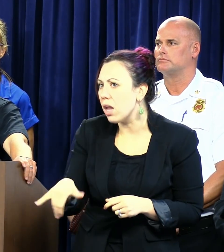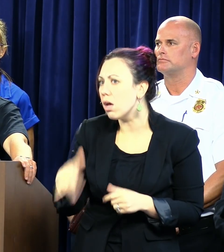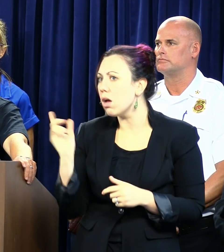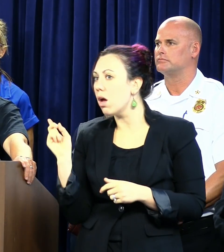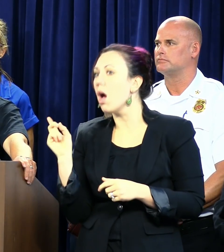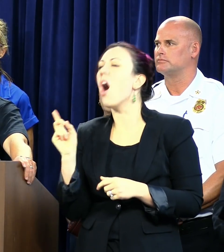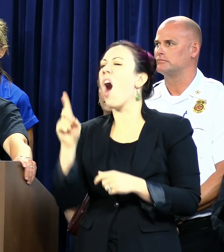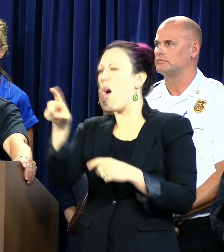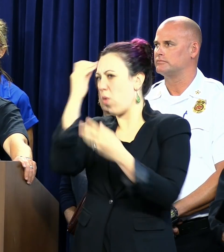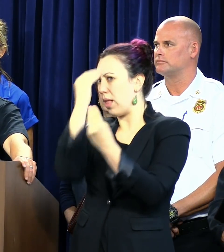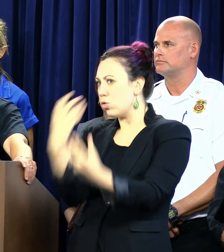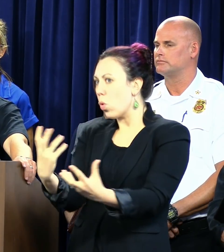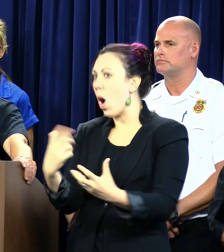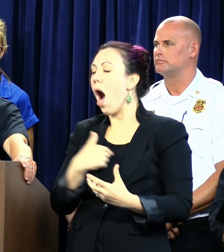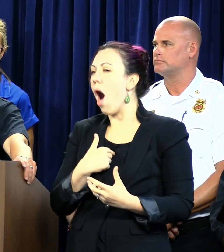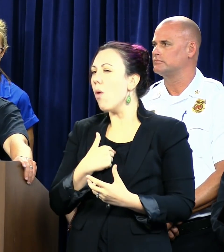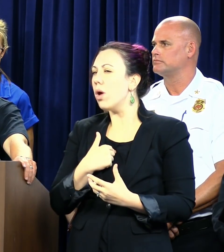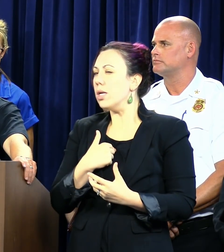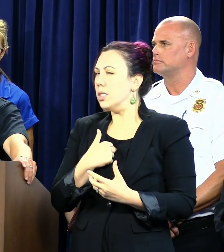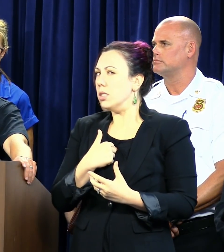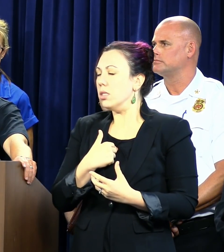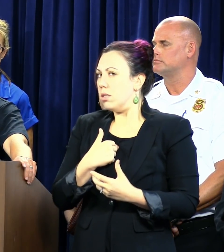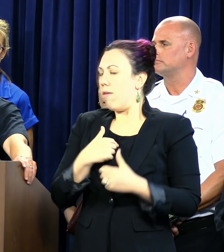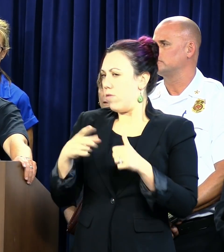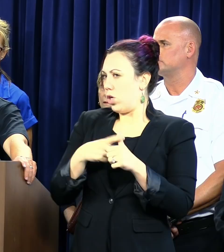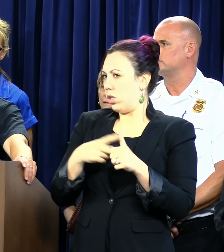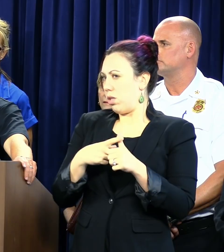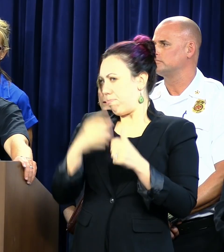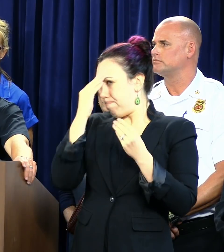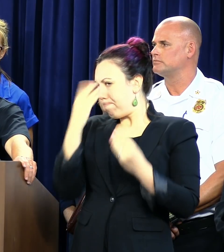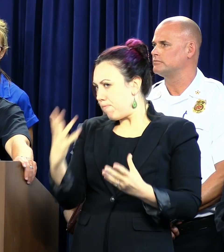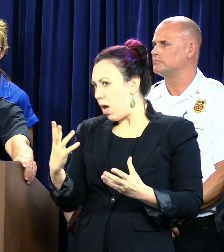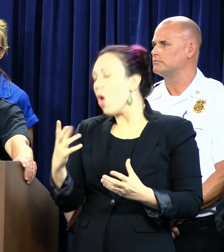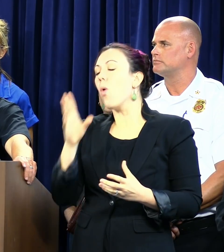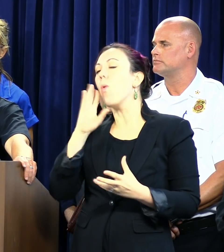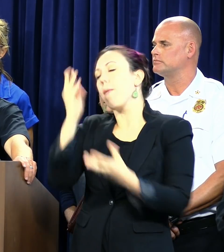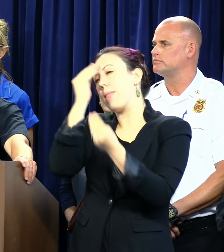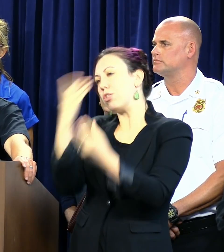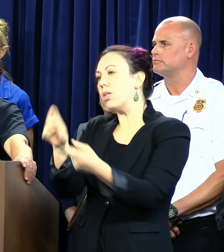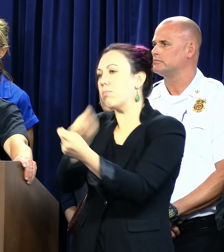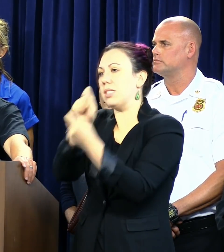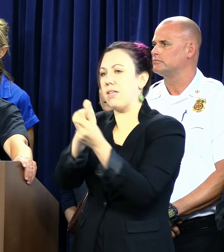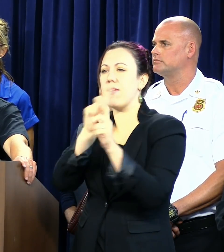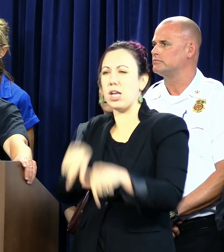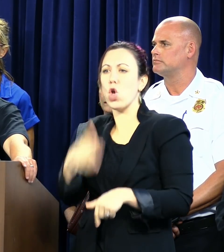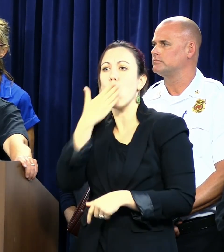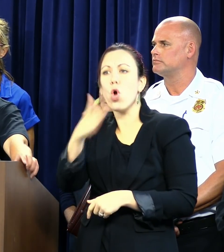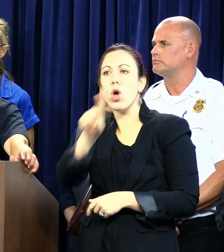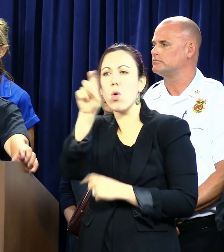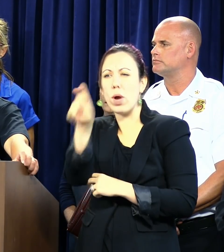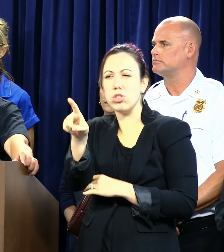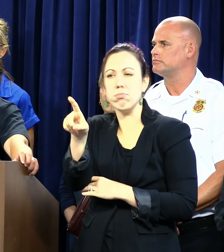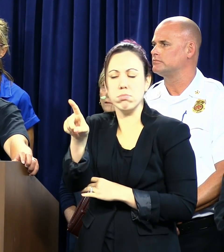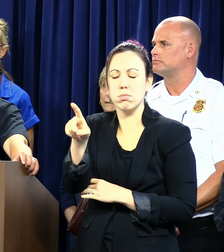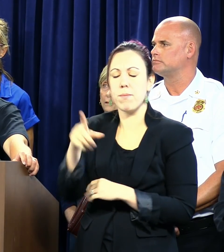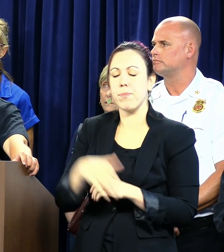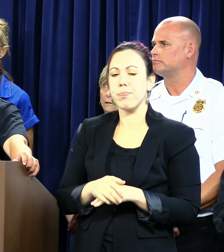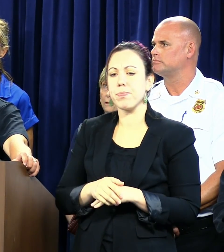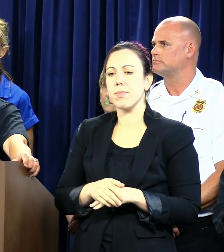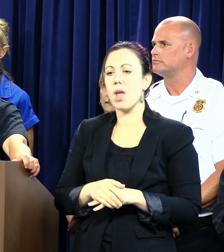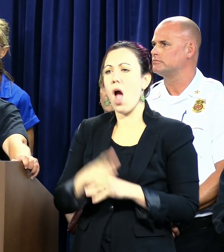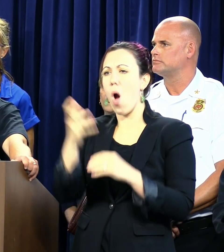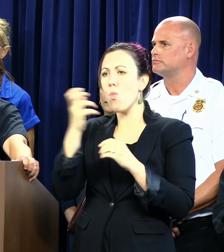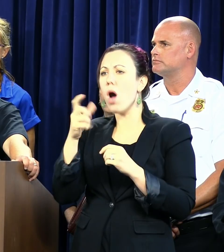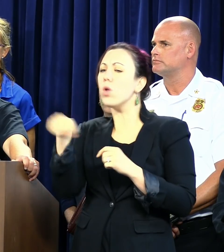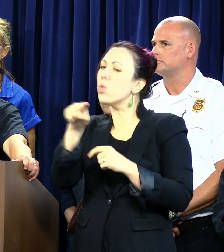We'd have to get back to you on that, but I would say the first thing I would say to people right now is, and we'll get you an answer on that, that's a good question, but I want people to